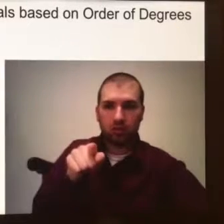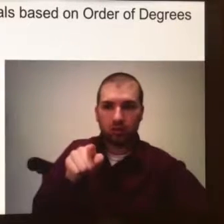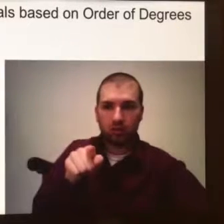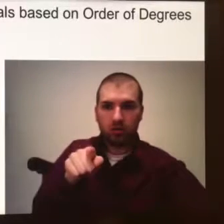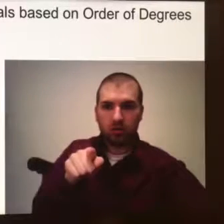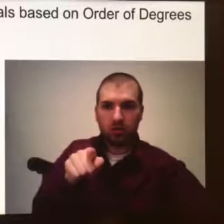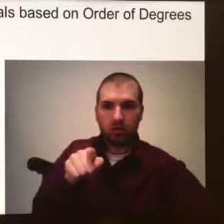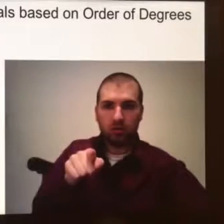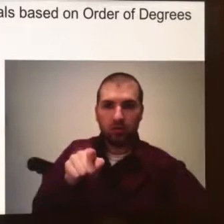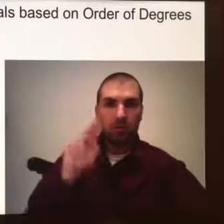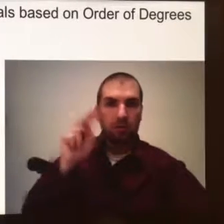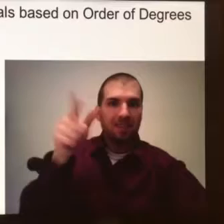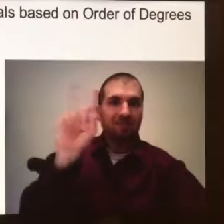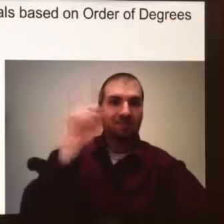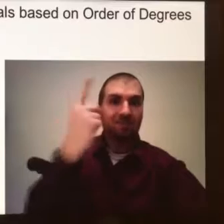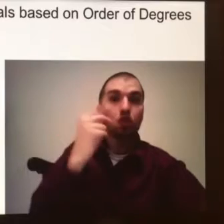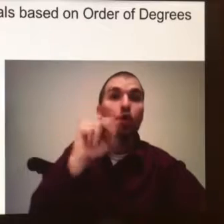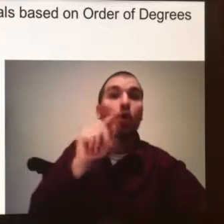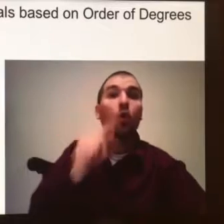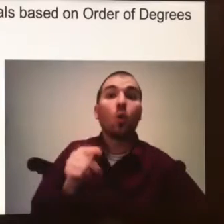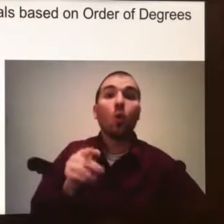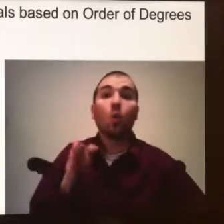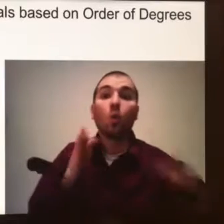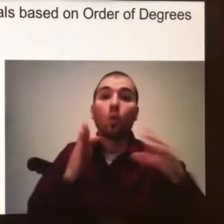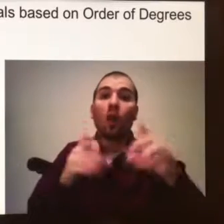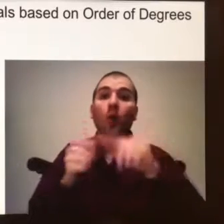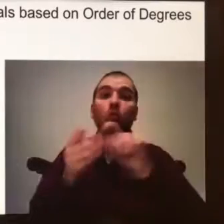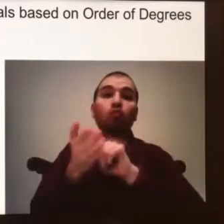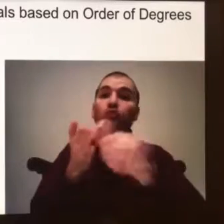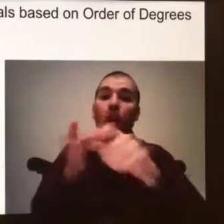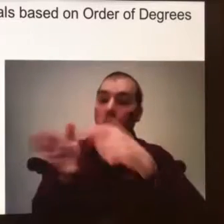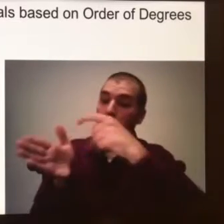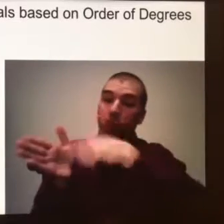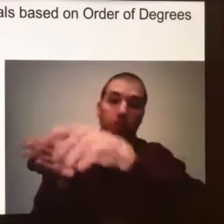2, and a 1 as exponents.